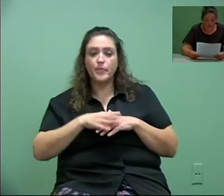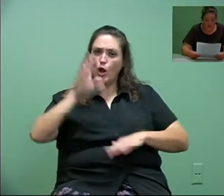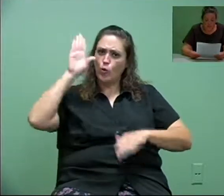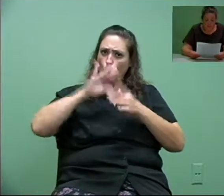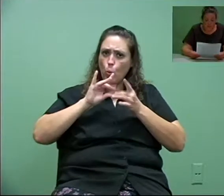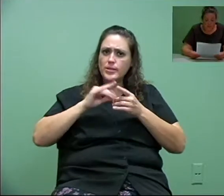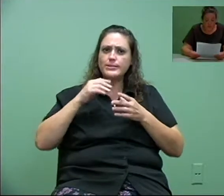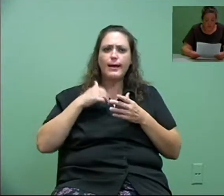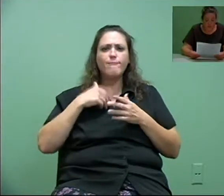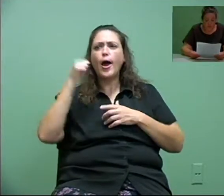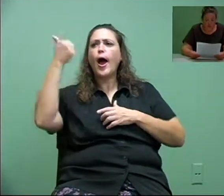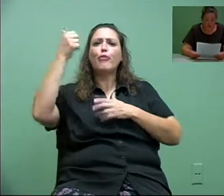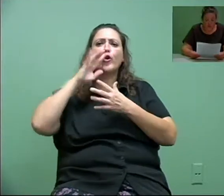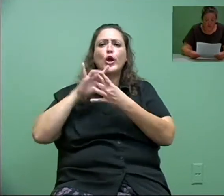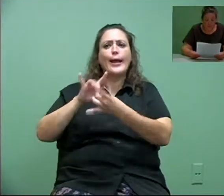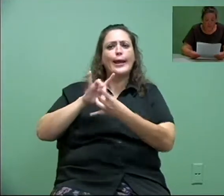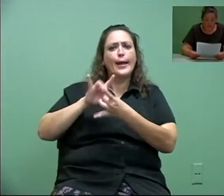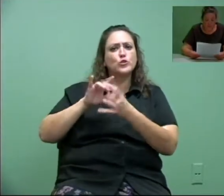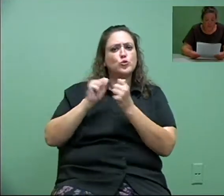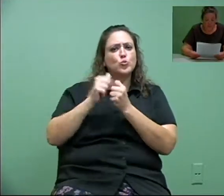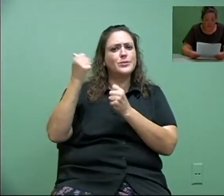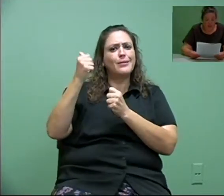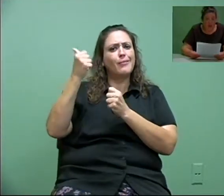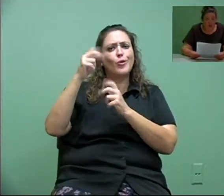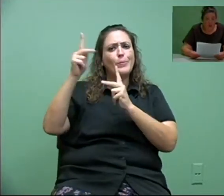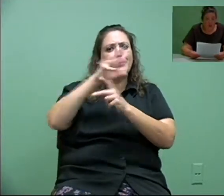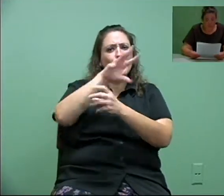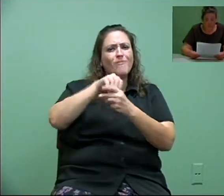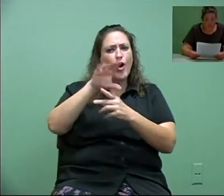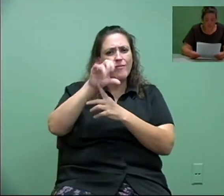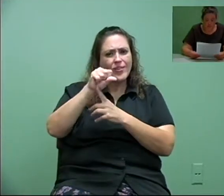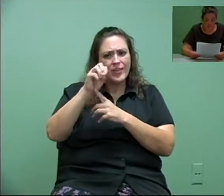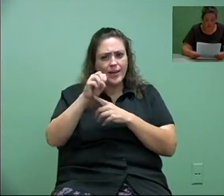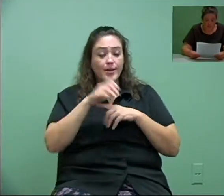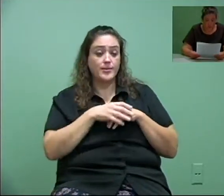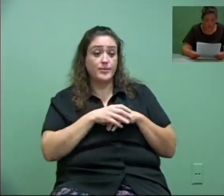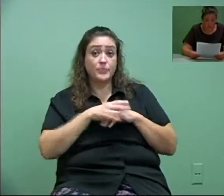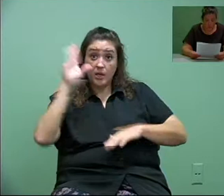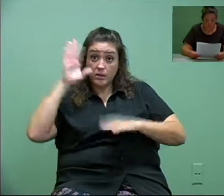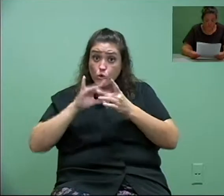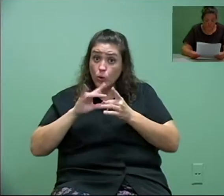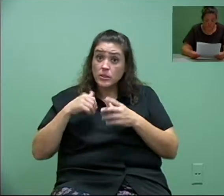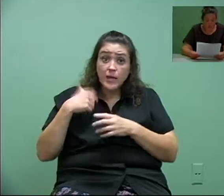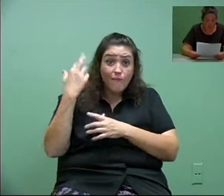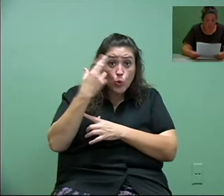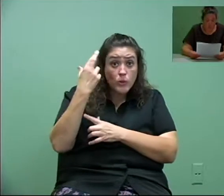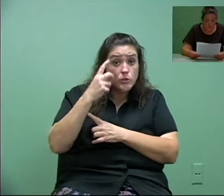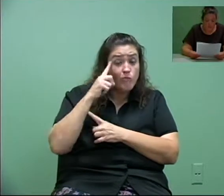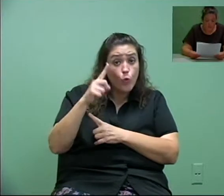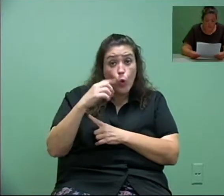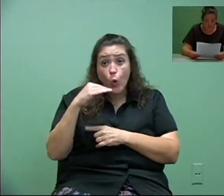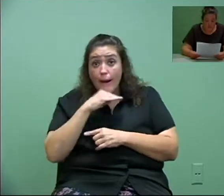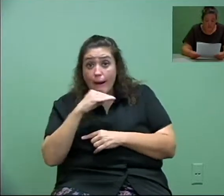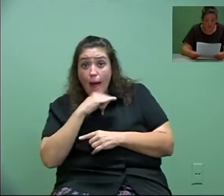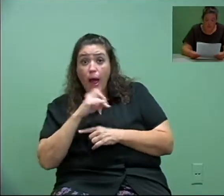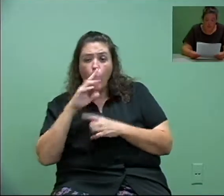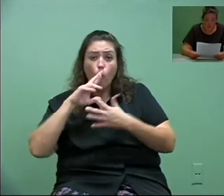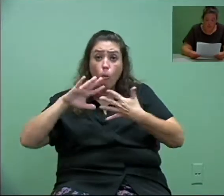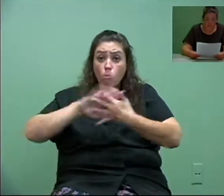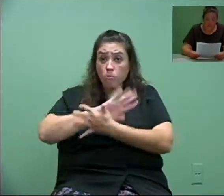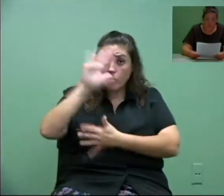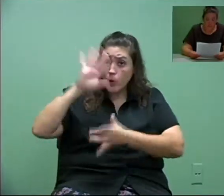case? Does the witness have any reason to lie or slant the testimony? Was the